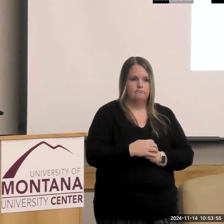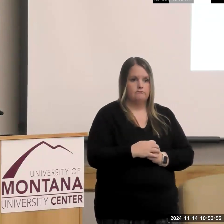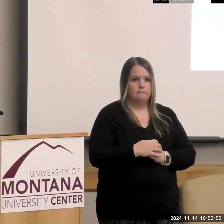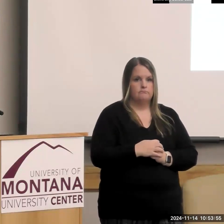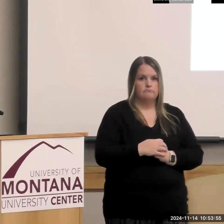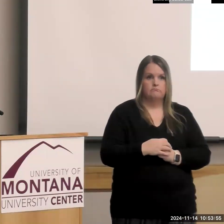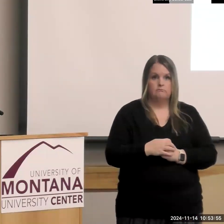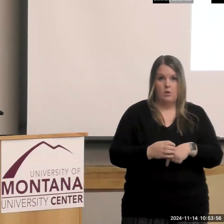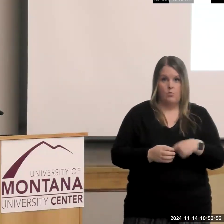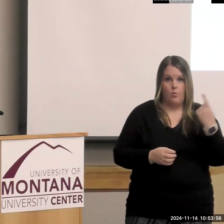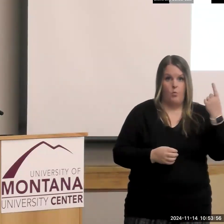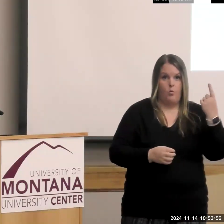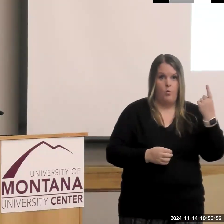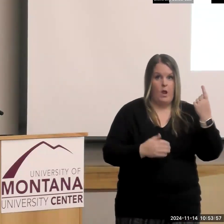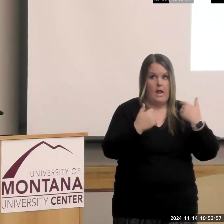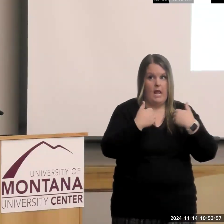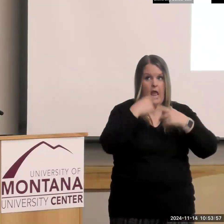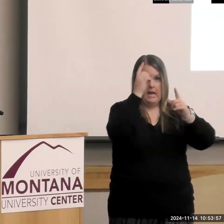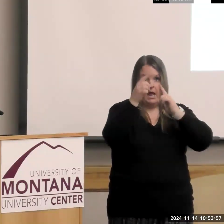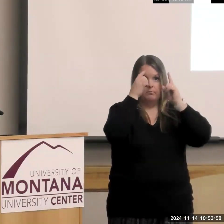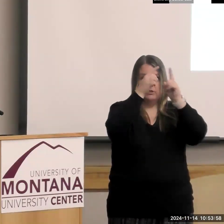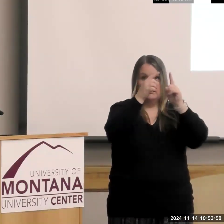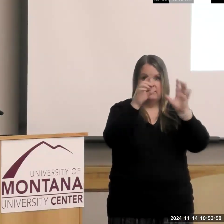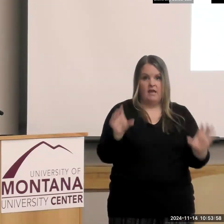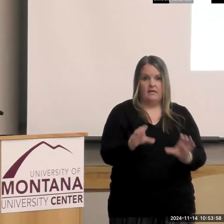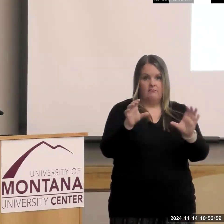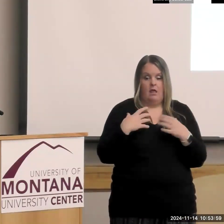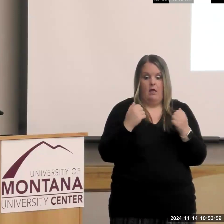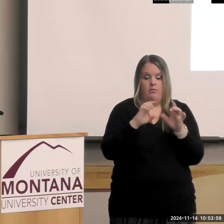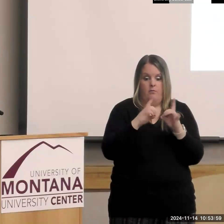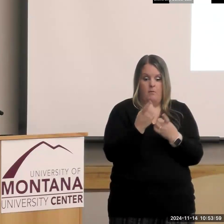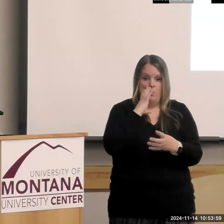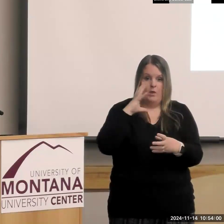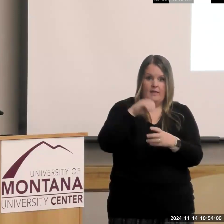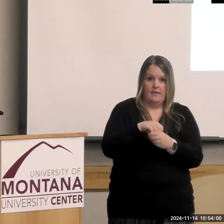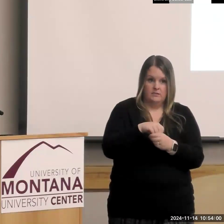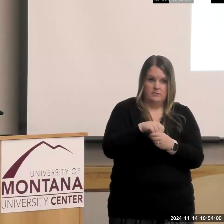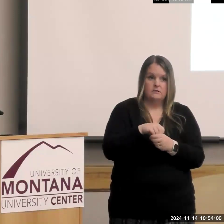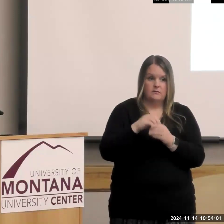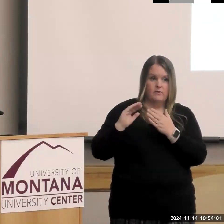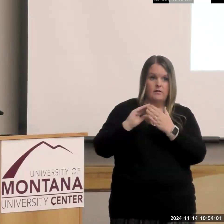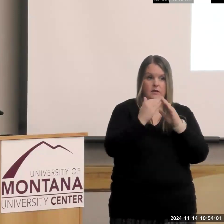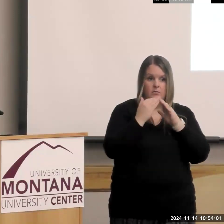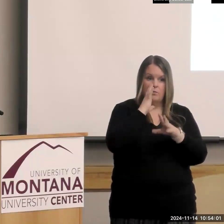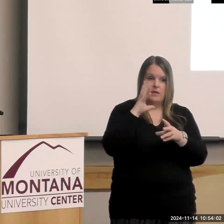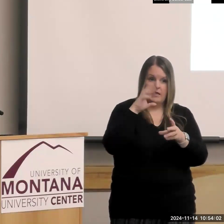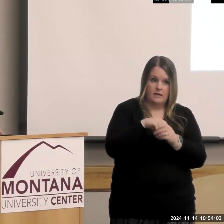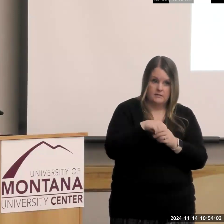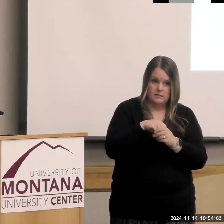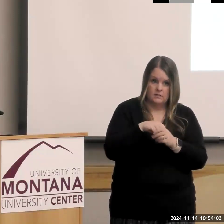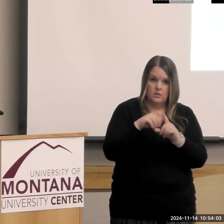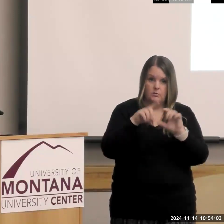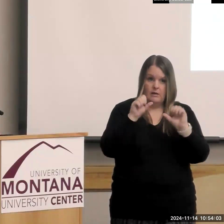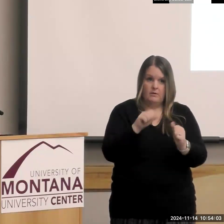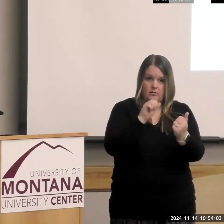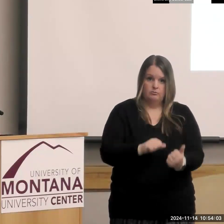1 identified an objective or activity that the health department will engage in or the community will engage in to address